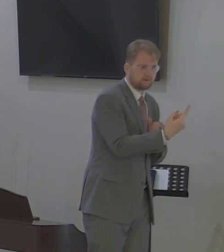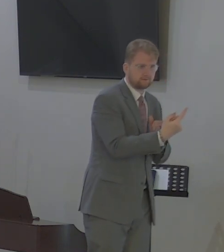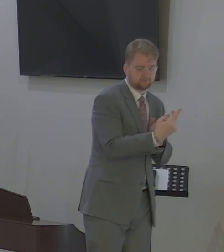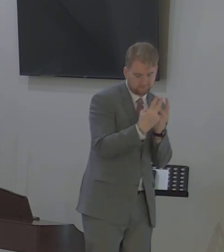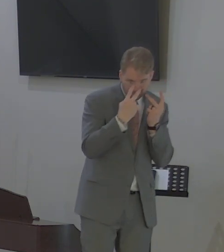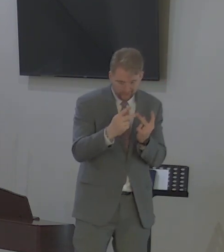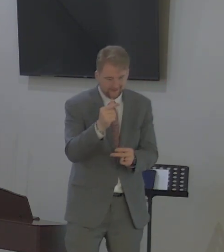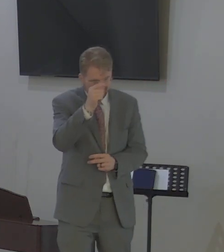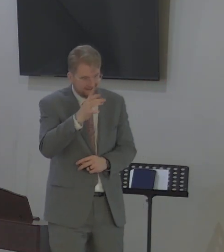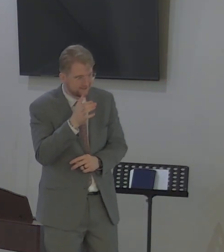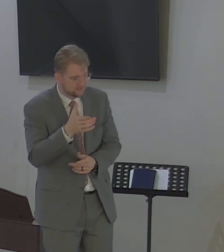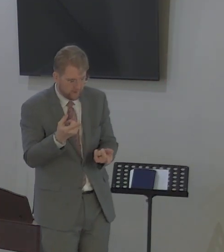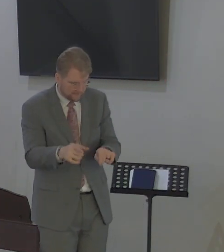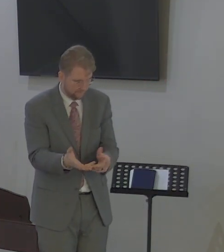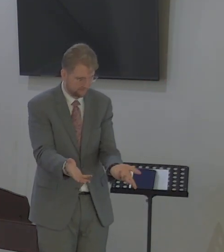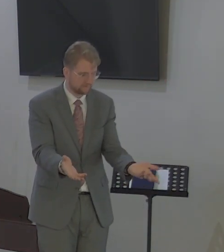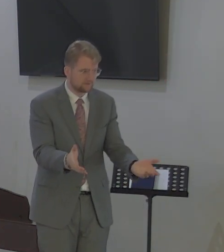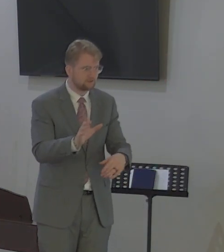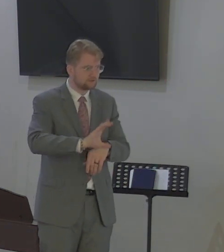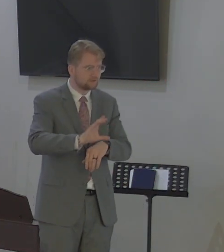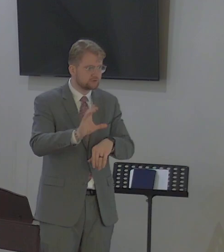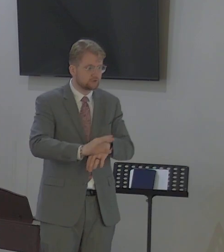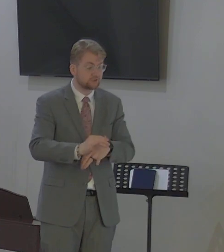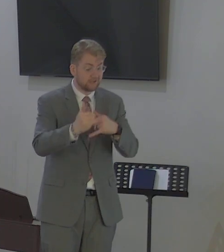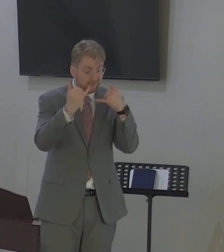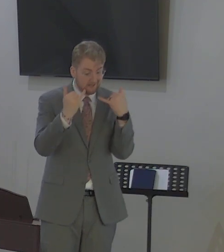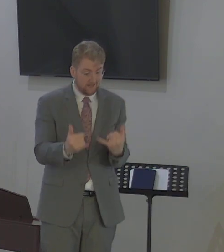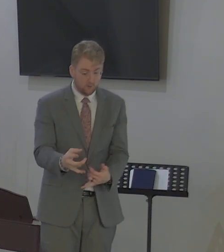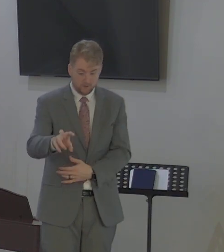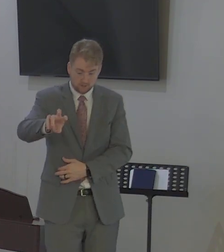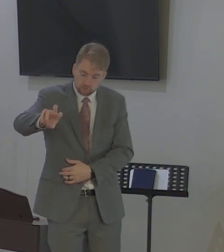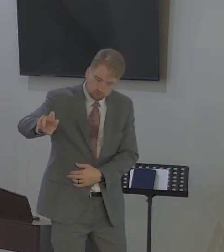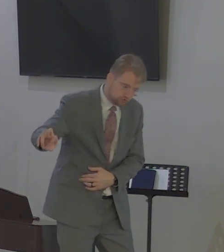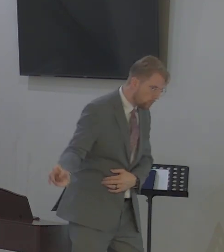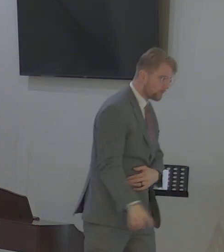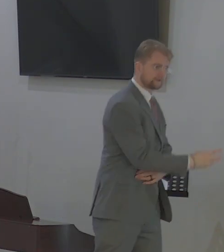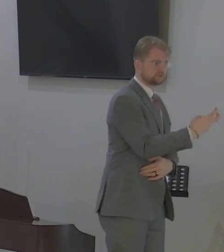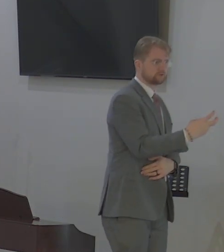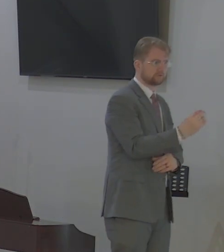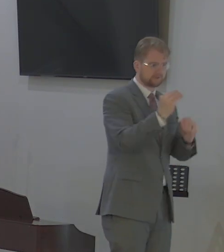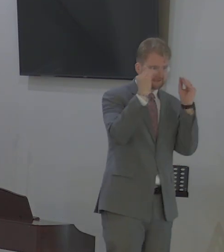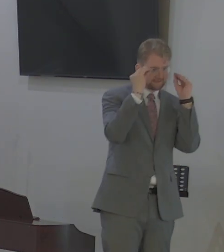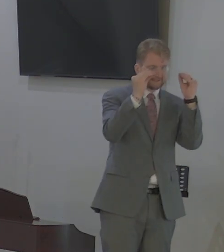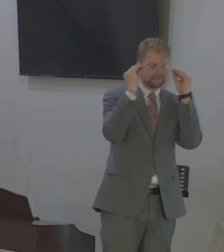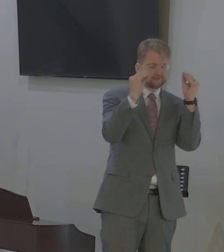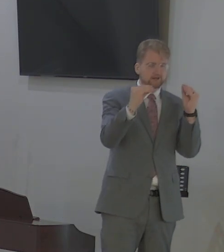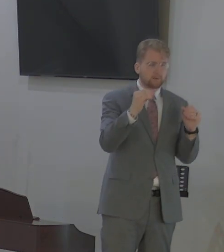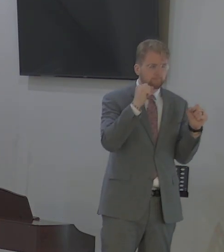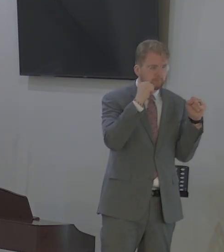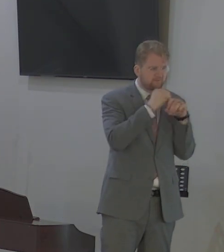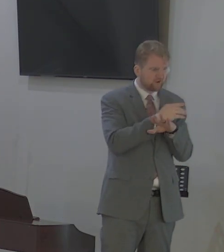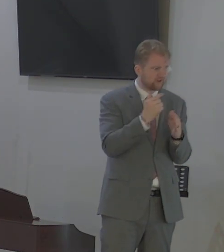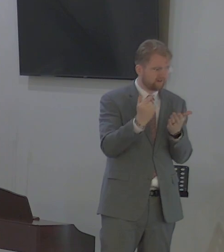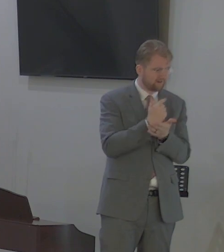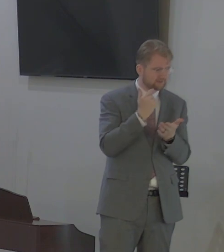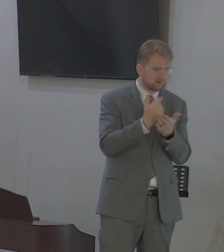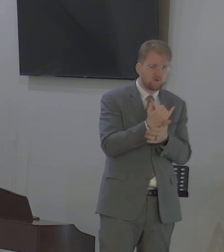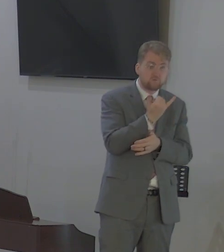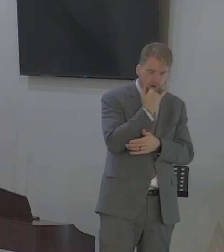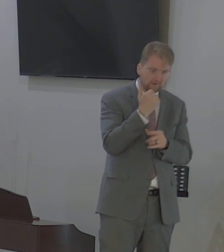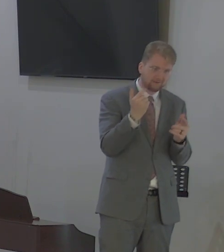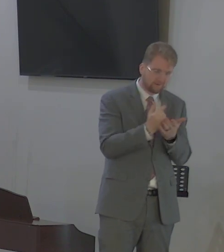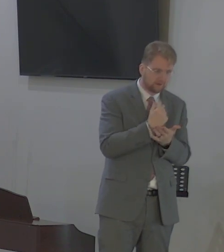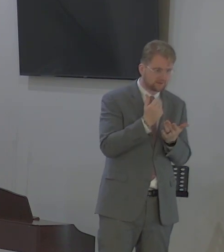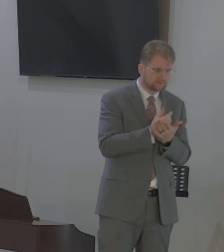They're now teaching a perverted gospel. They're now teaching a gospel that is no longer real. Can I just